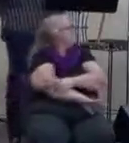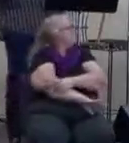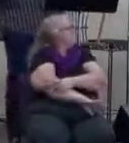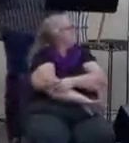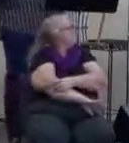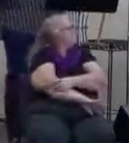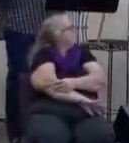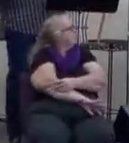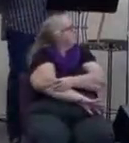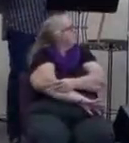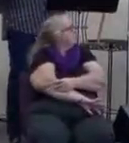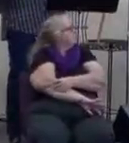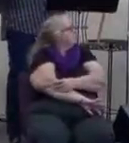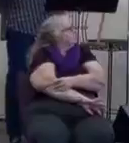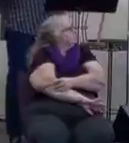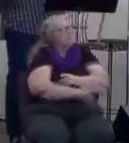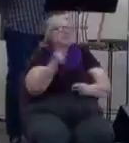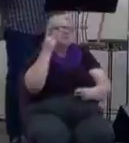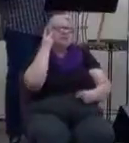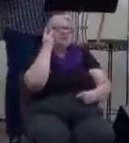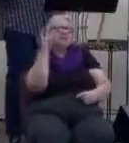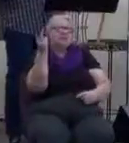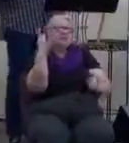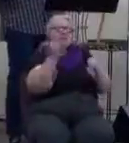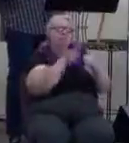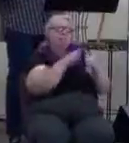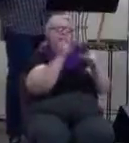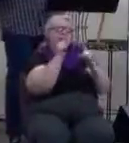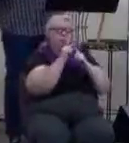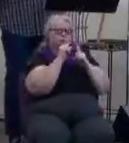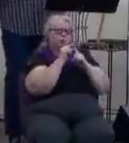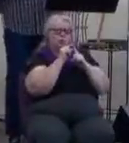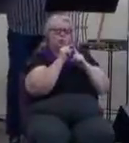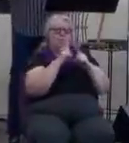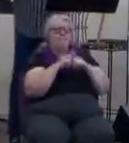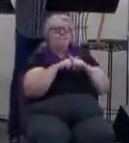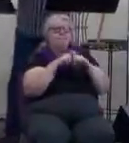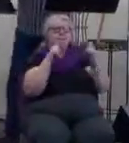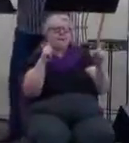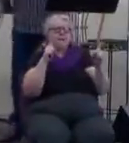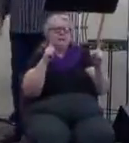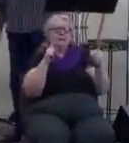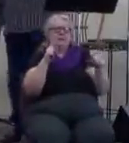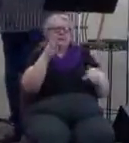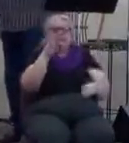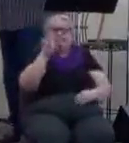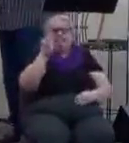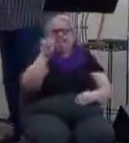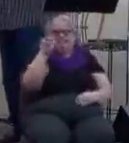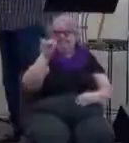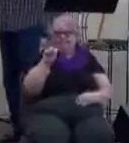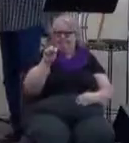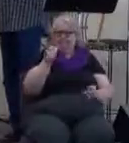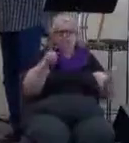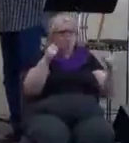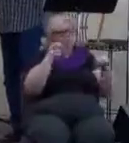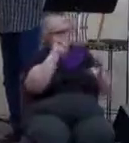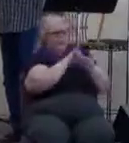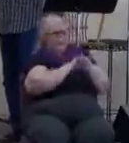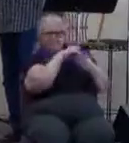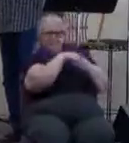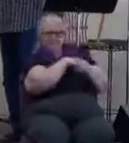You have, see the first word, but. A three-letter word, and man, when that's in Scripture, something cool's